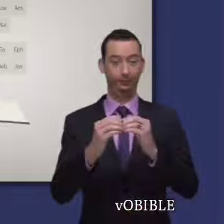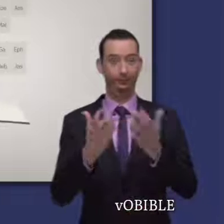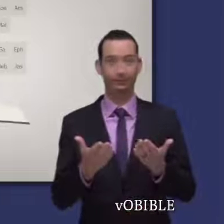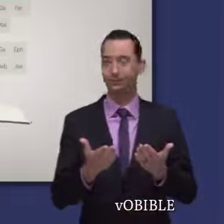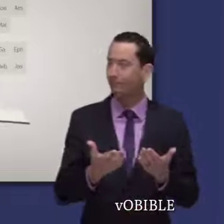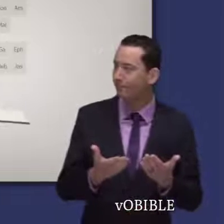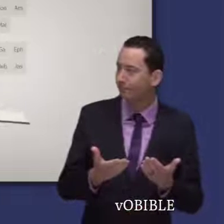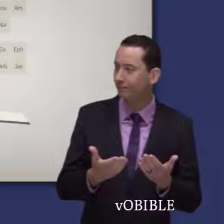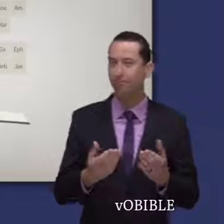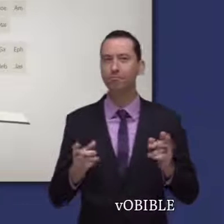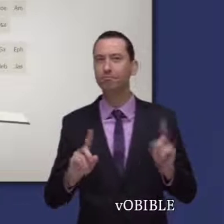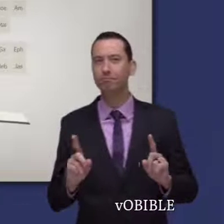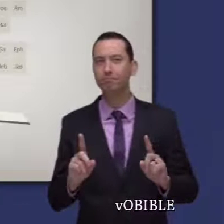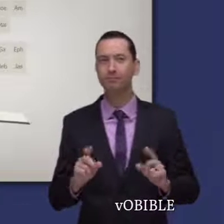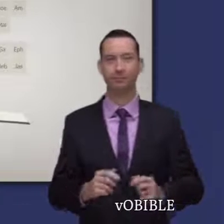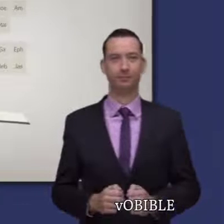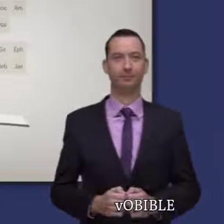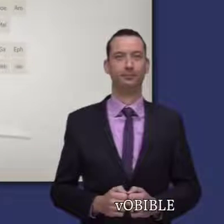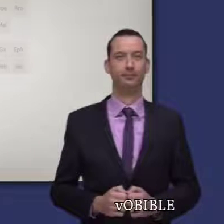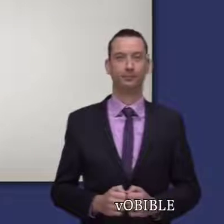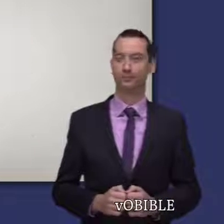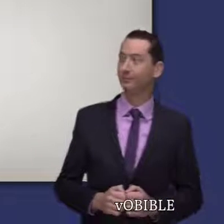An Introduction to the Book of Ezekiel.